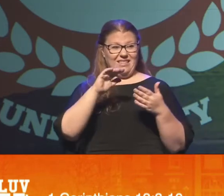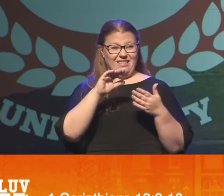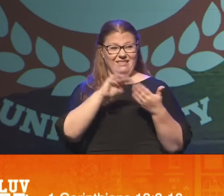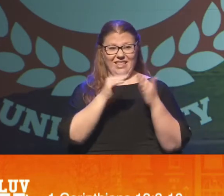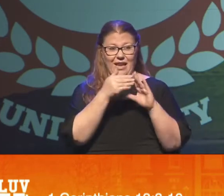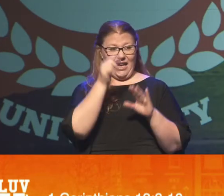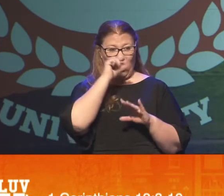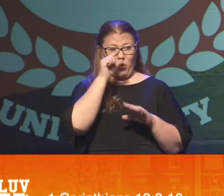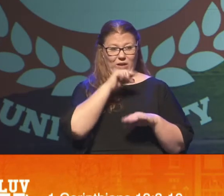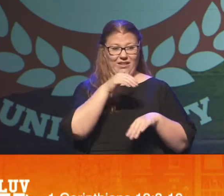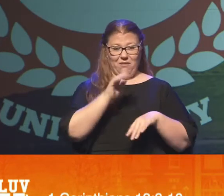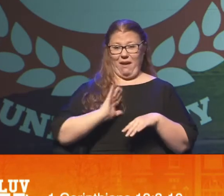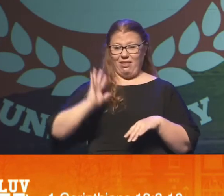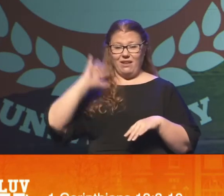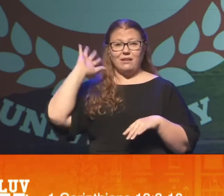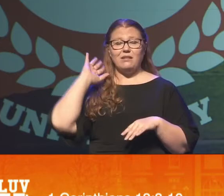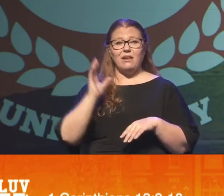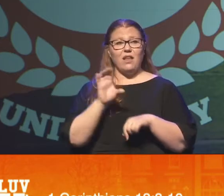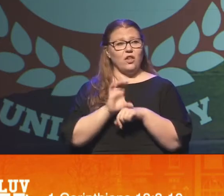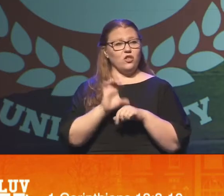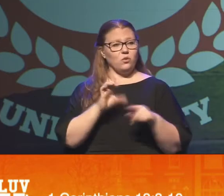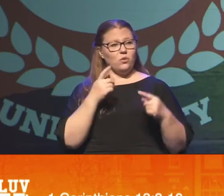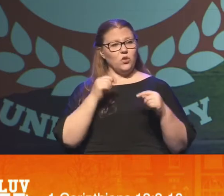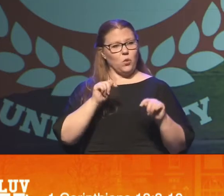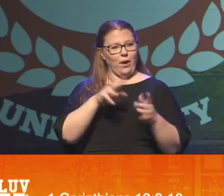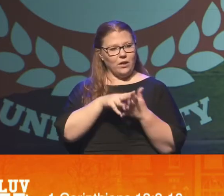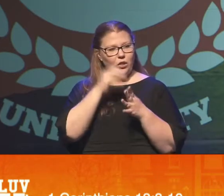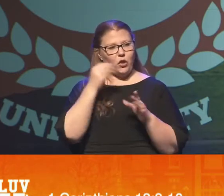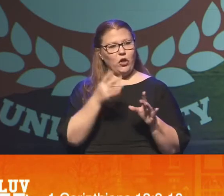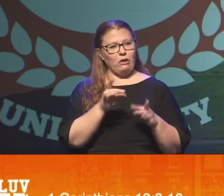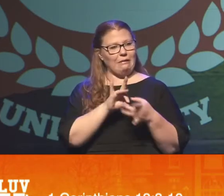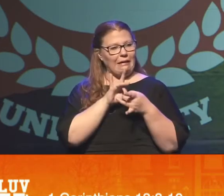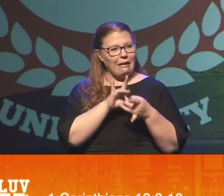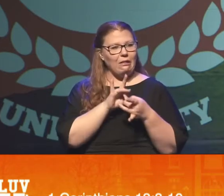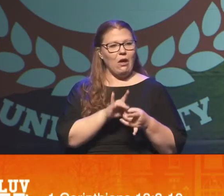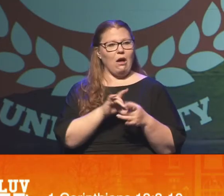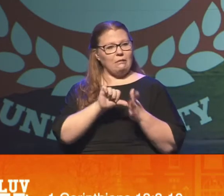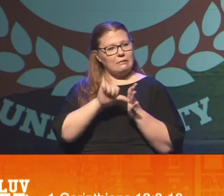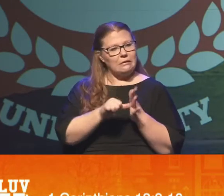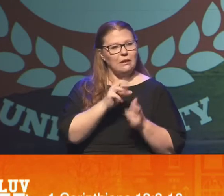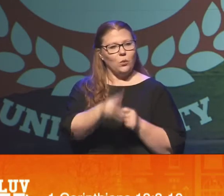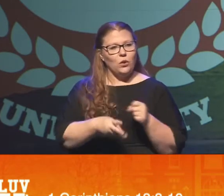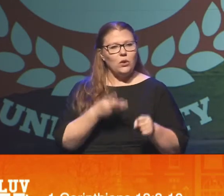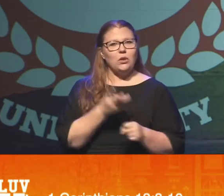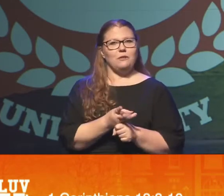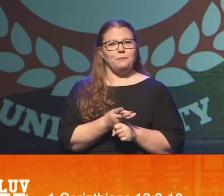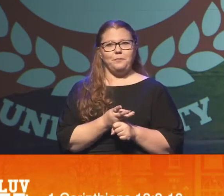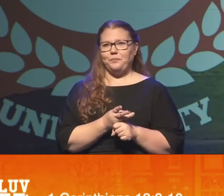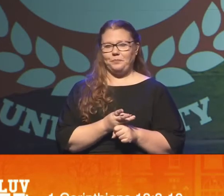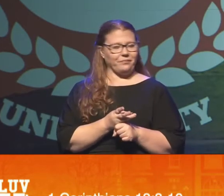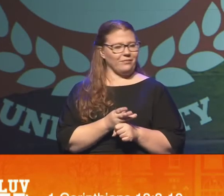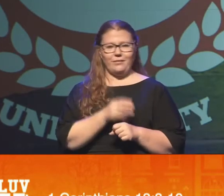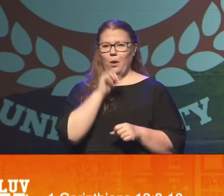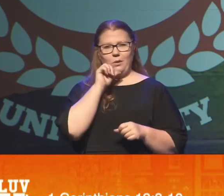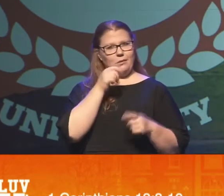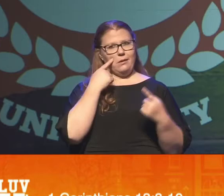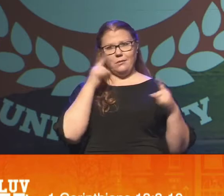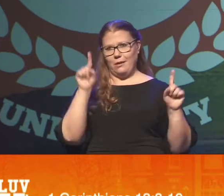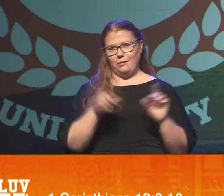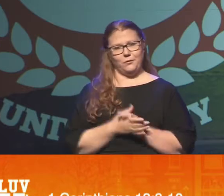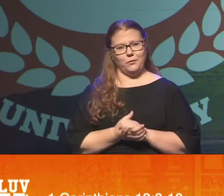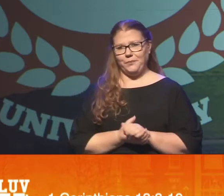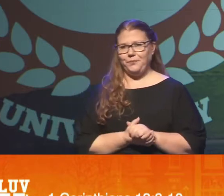time. And the church was trying to learn to get along, make a difference in the world, and they just weren't doing it very